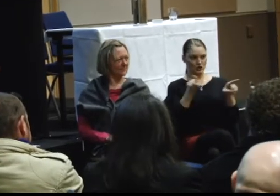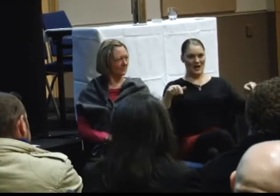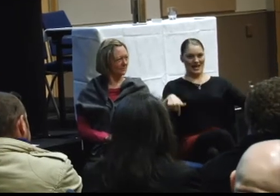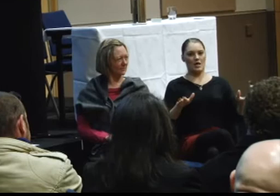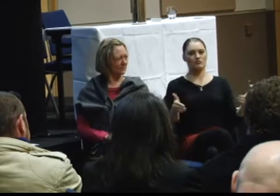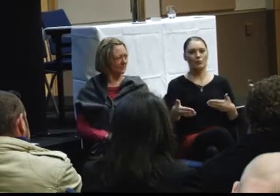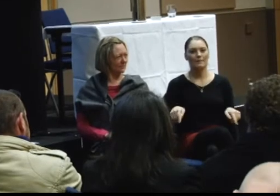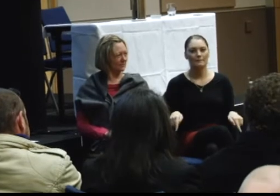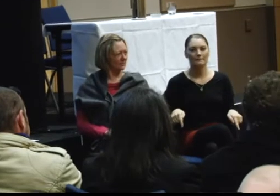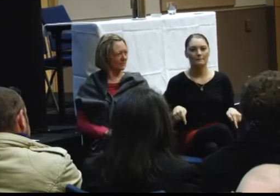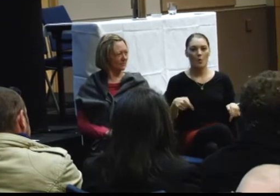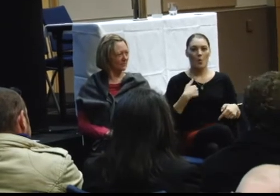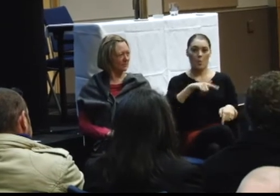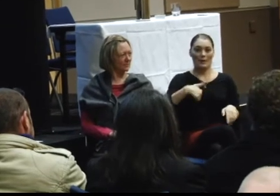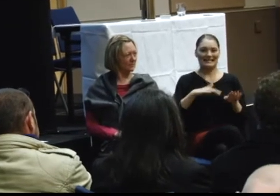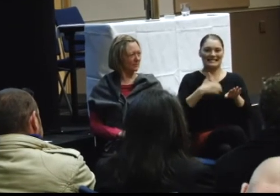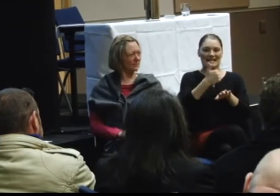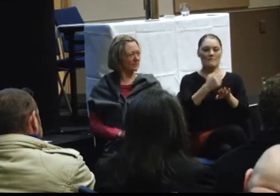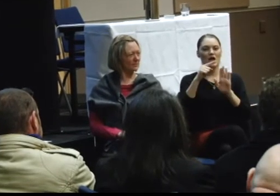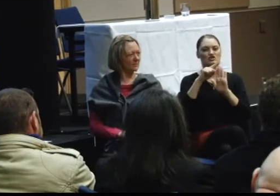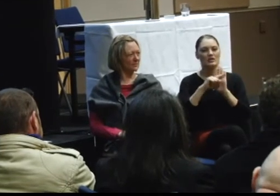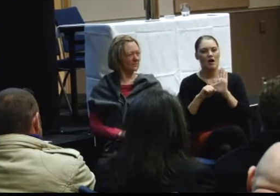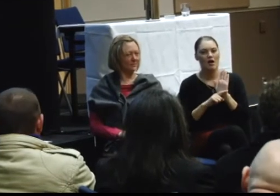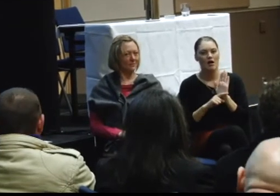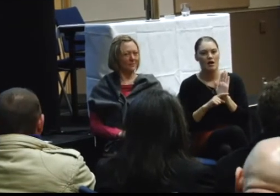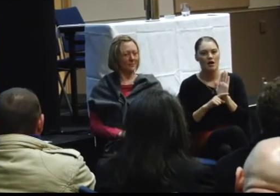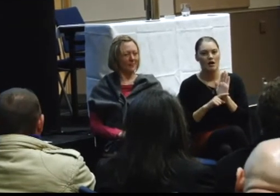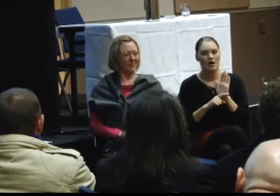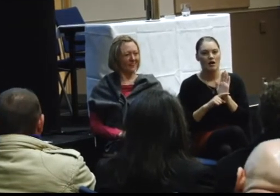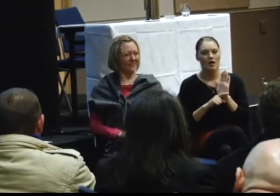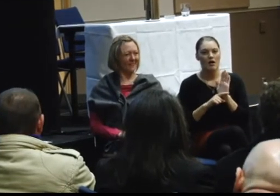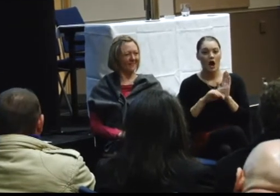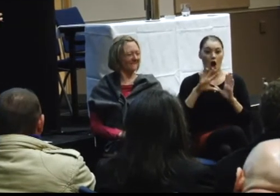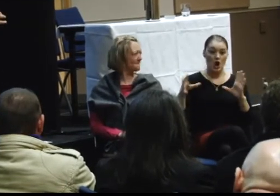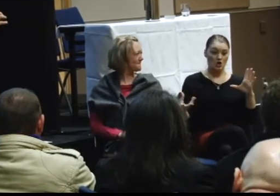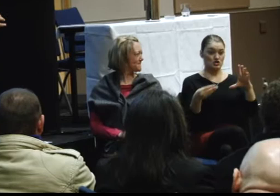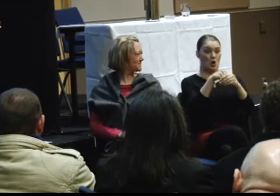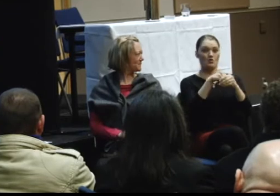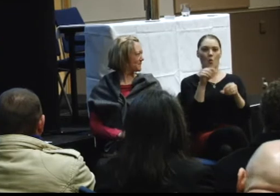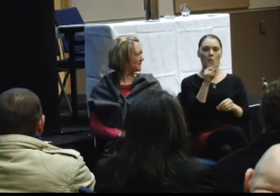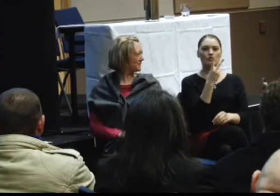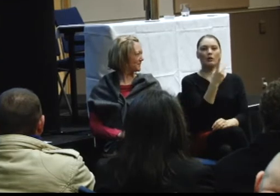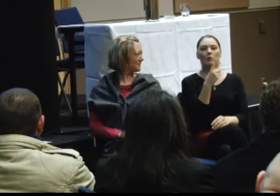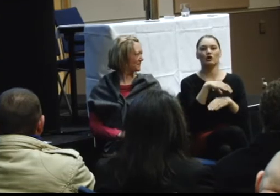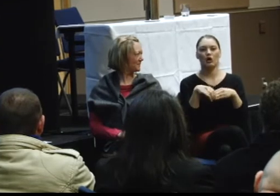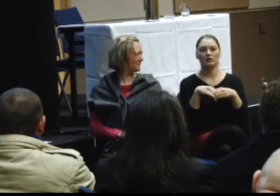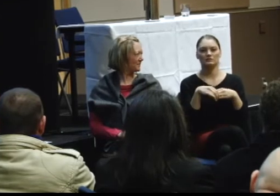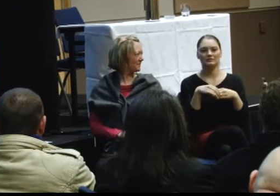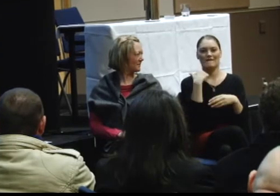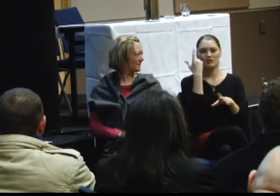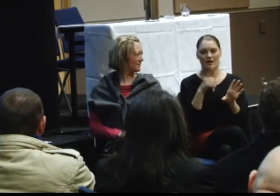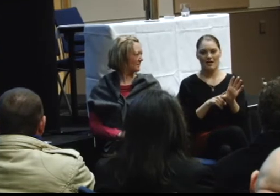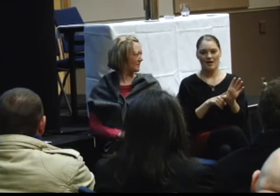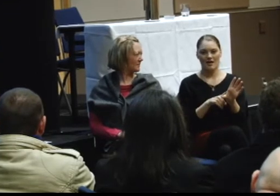us set the agenda. It will cost you the grand total of $21 a year to be a member of Internet New Zealand and